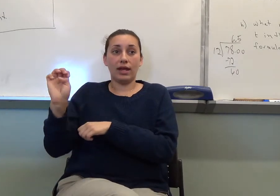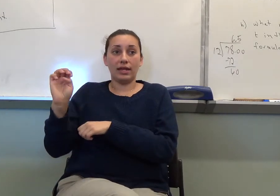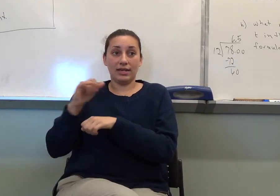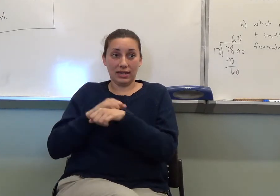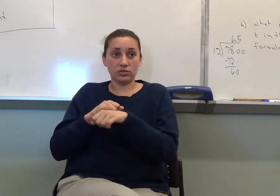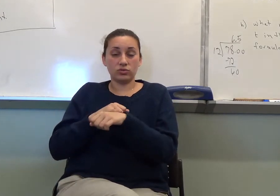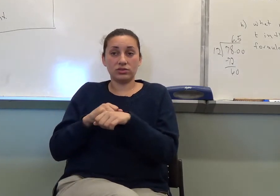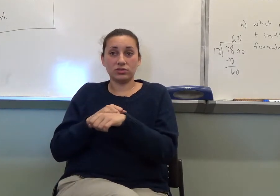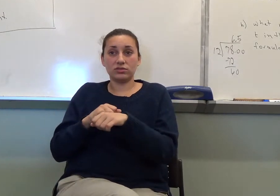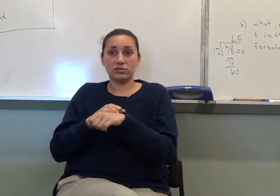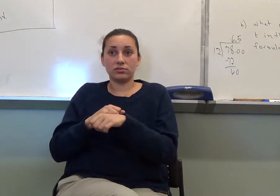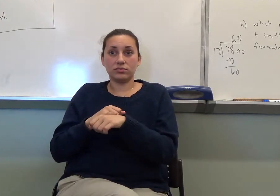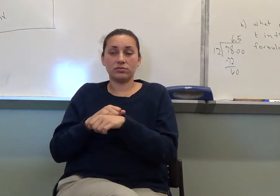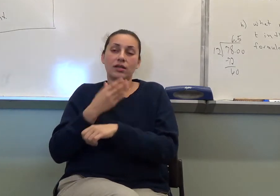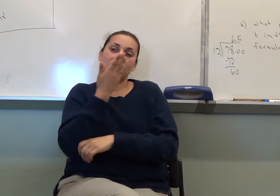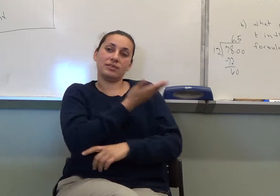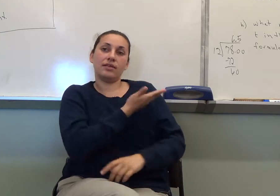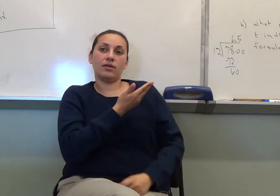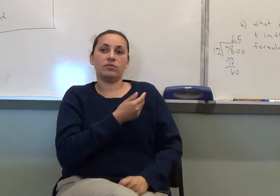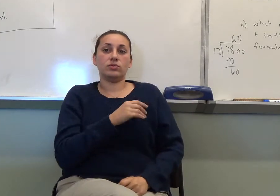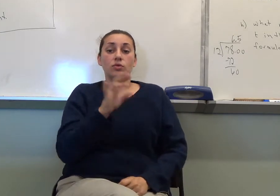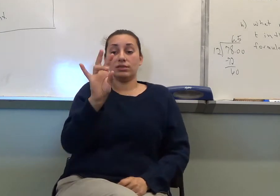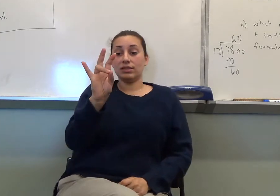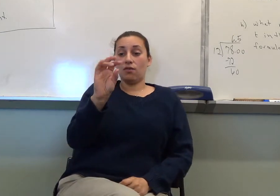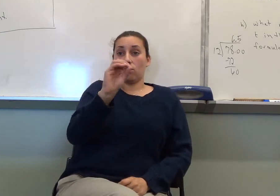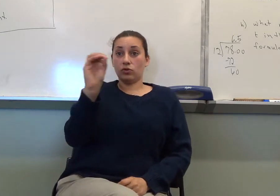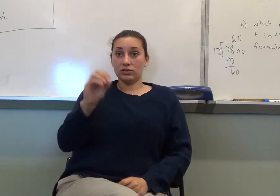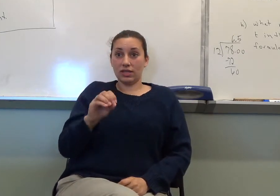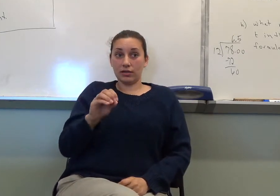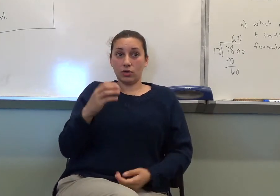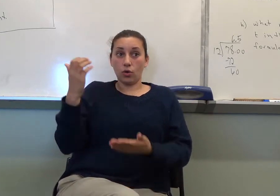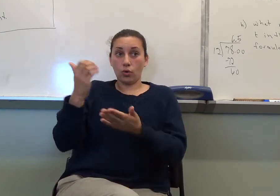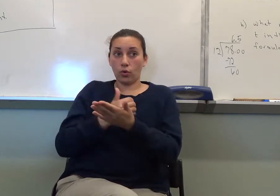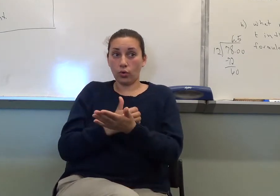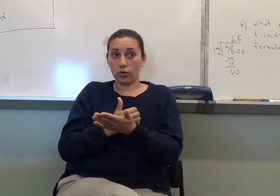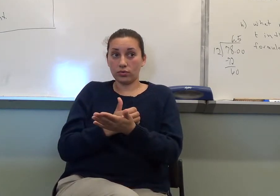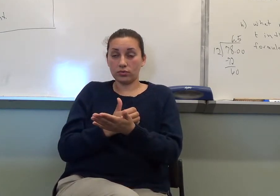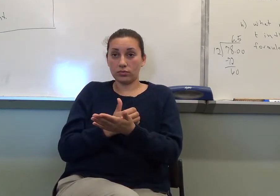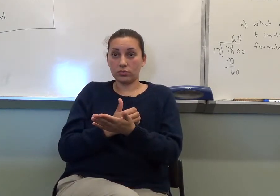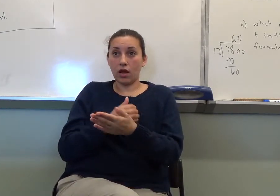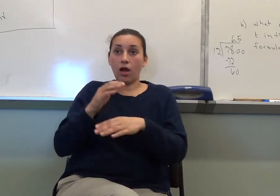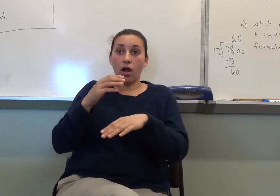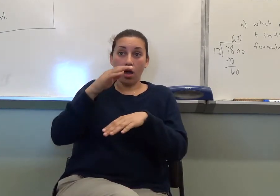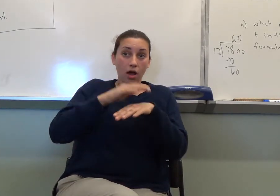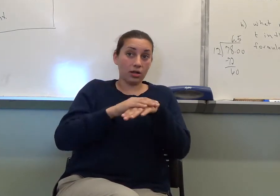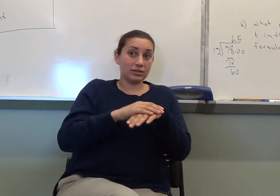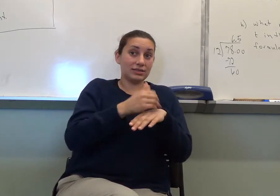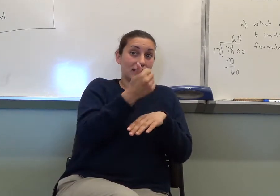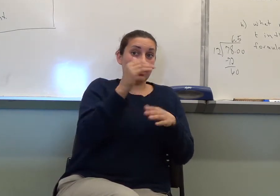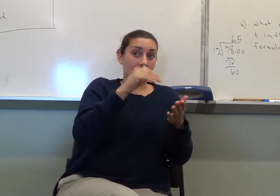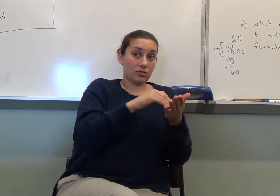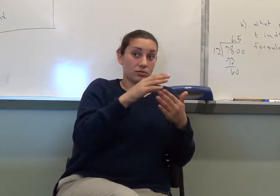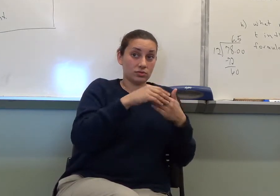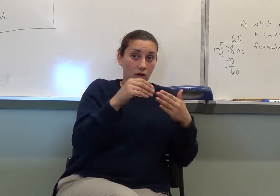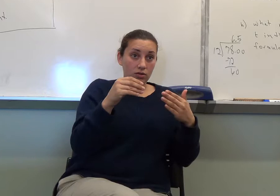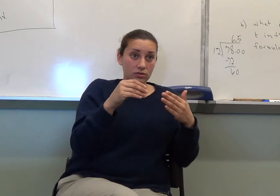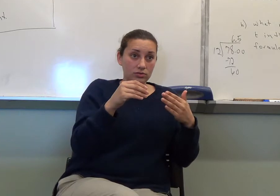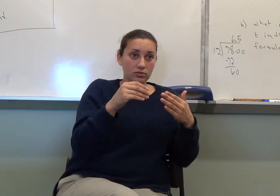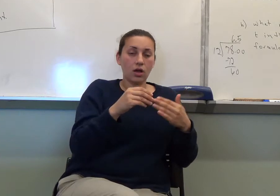be assumed in here at 7% for 66 months. First of all, the thing they want to do is to convert 66